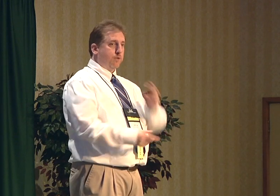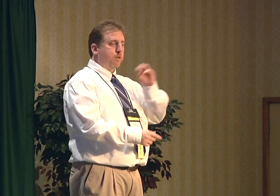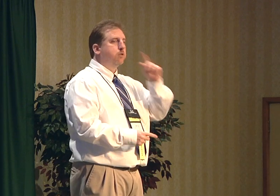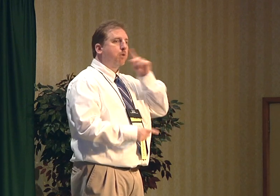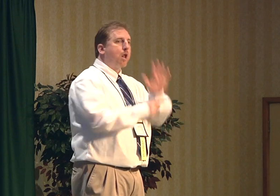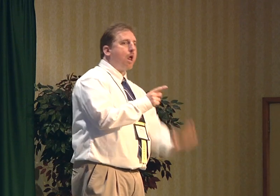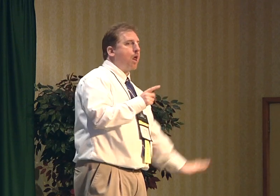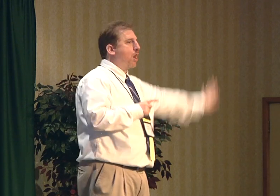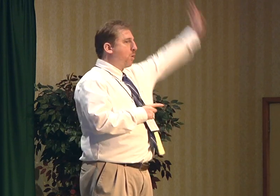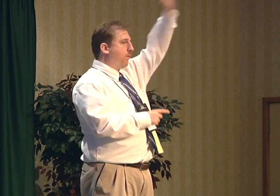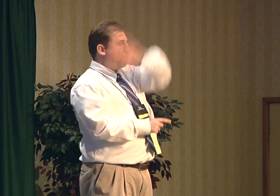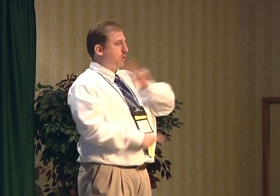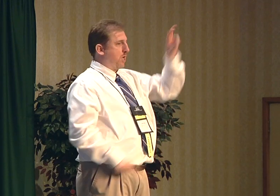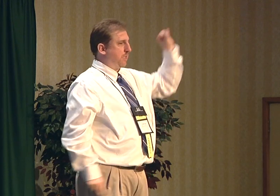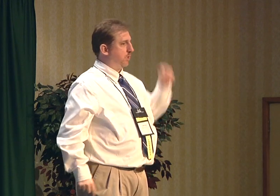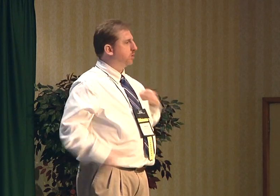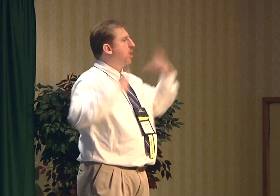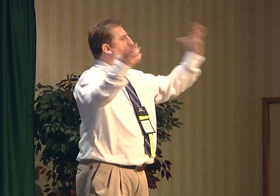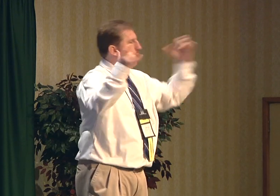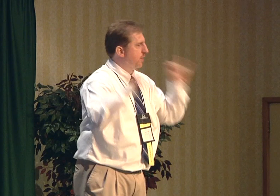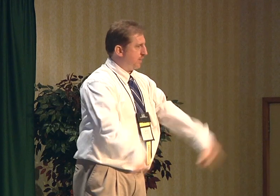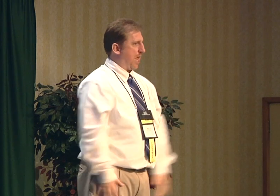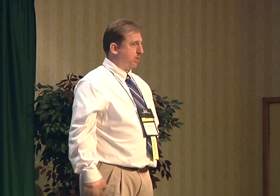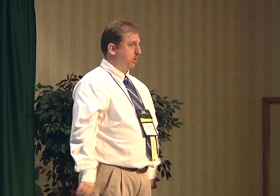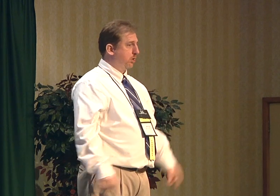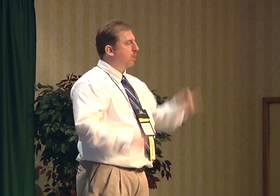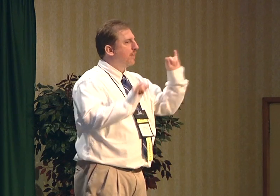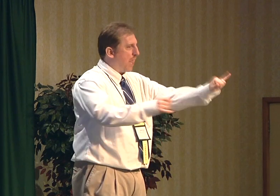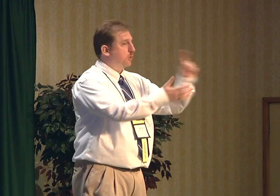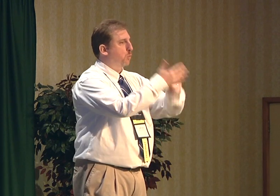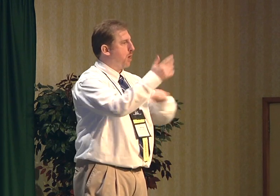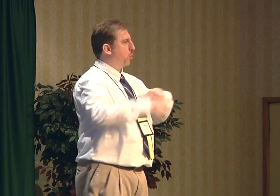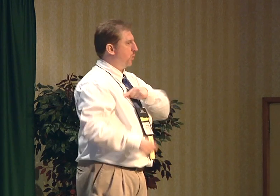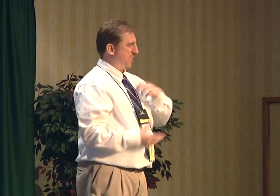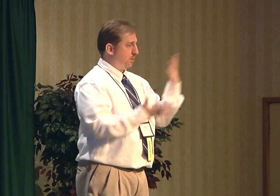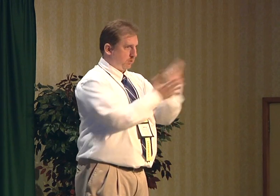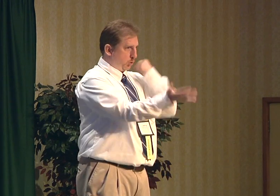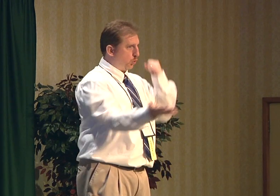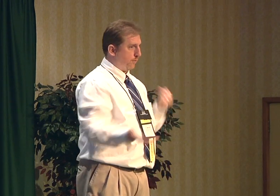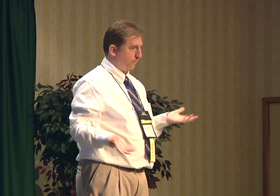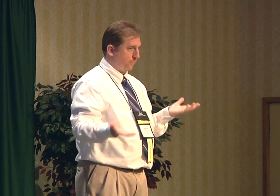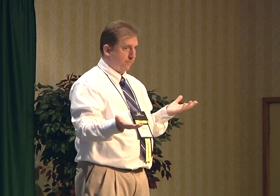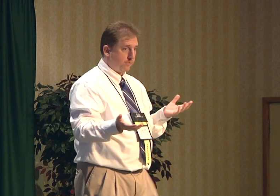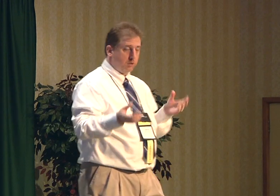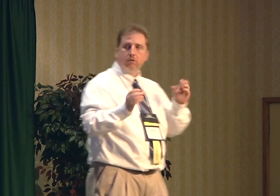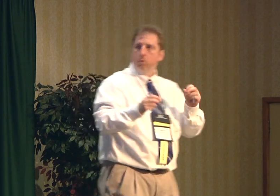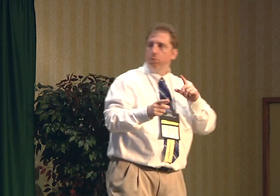not just for here in Missouri, but as a standard for the entire U.S. That's what I would like to see. That's what we want. That's what we deserve.